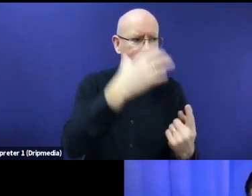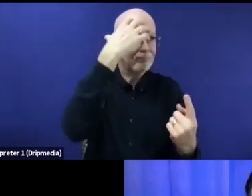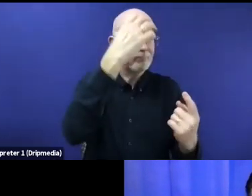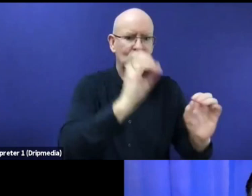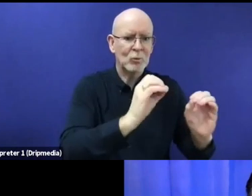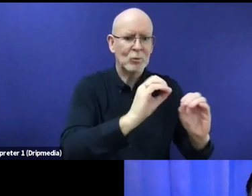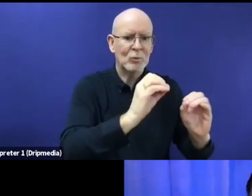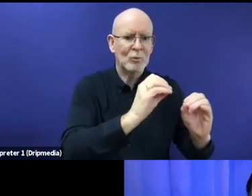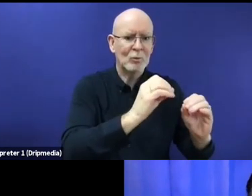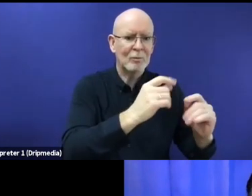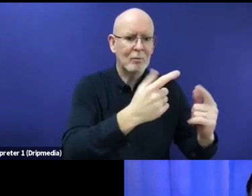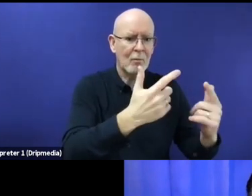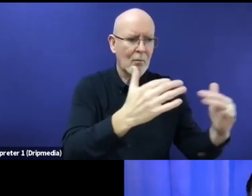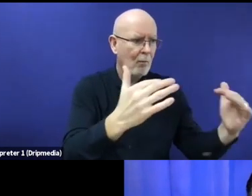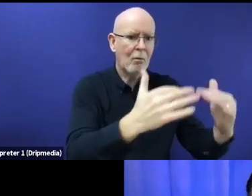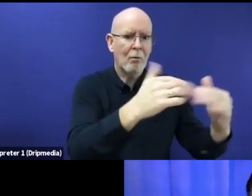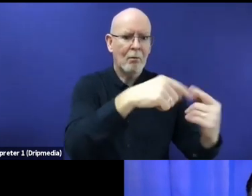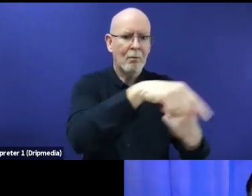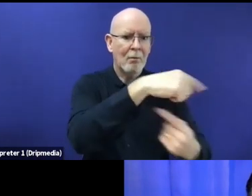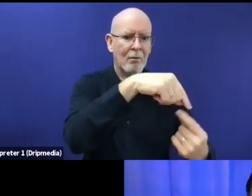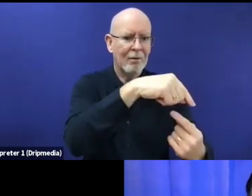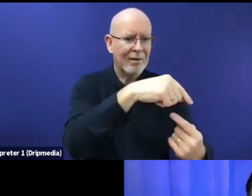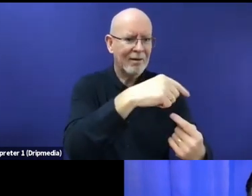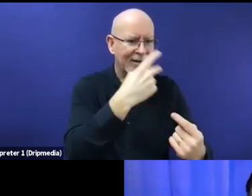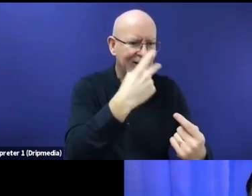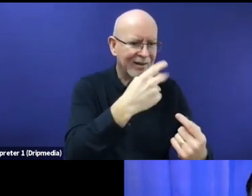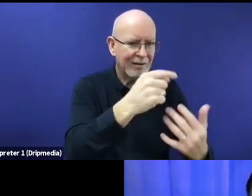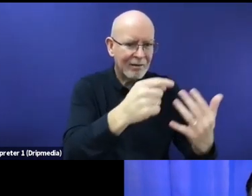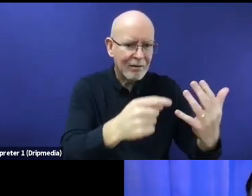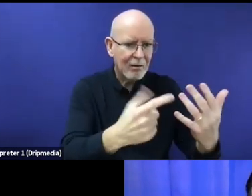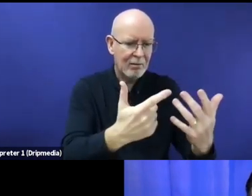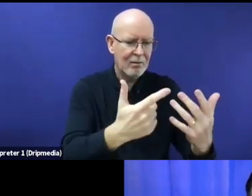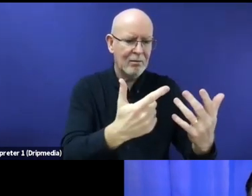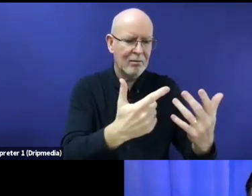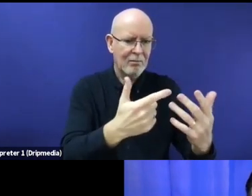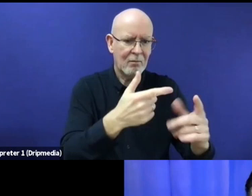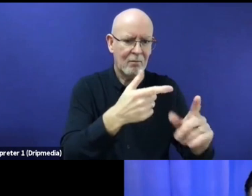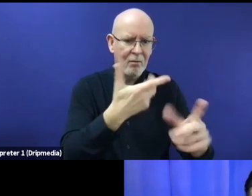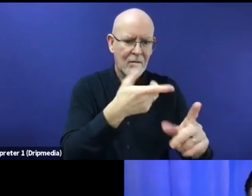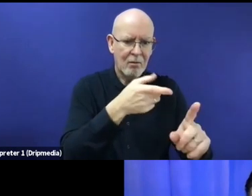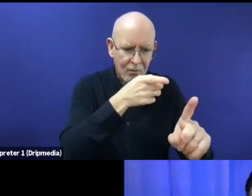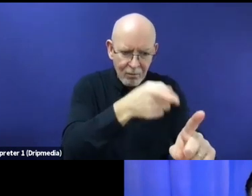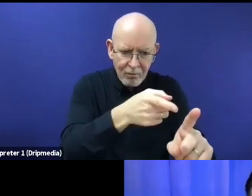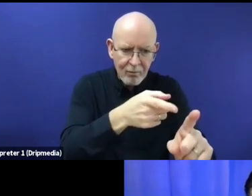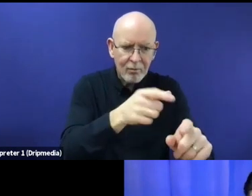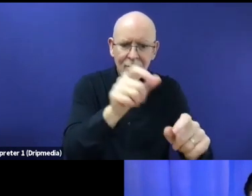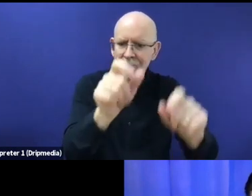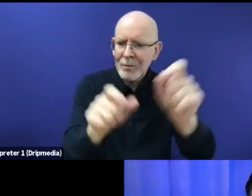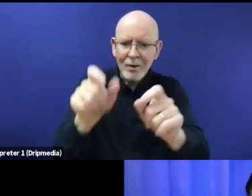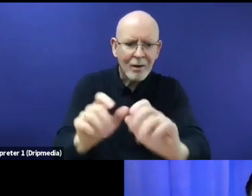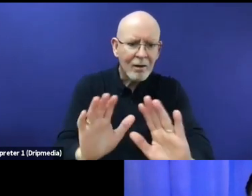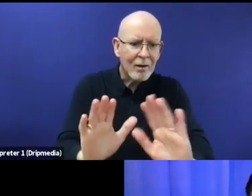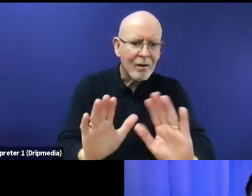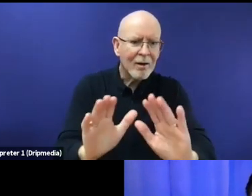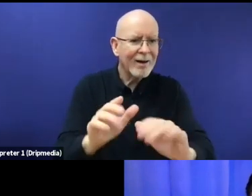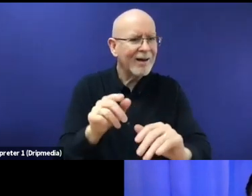to provide protection to these people. In practice, non-state armed groups have a lot of interaction with displaced people. This